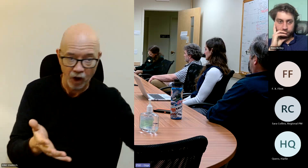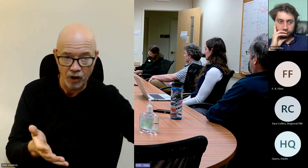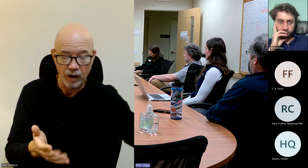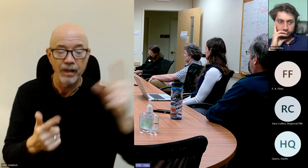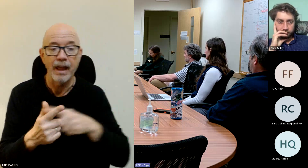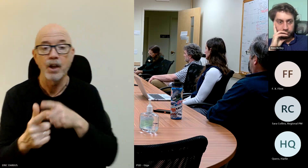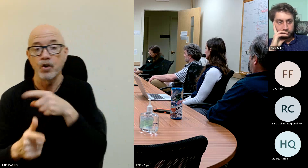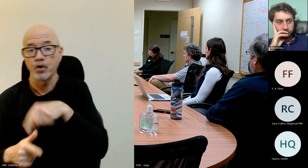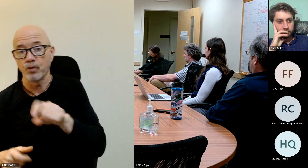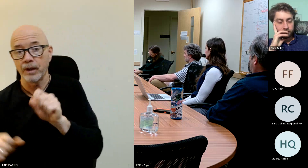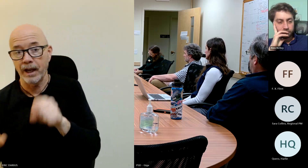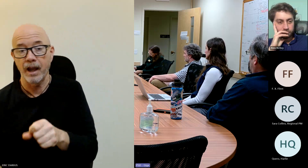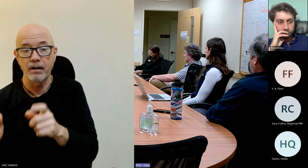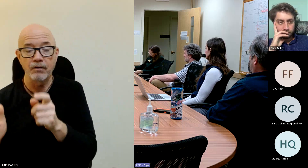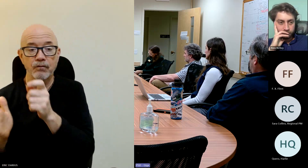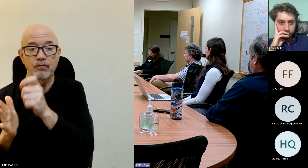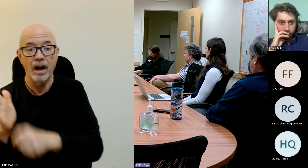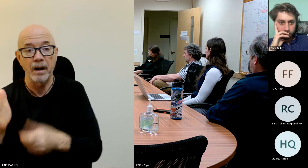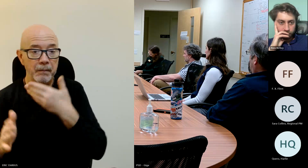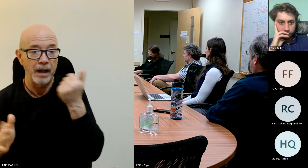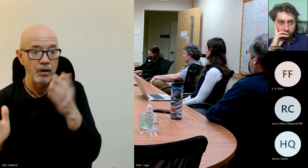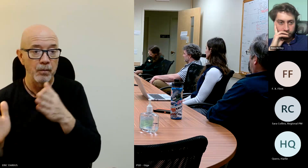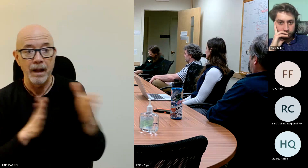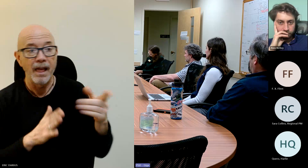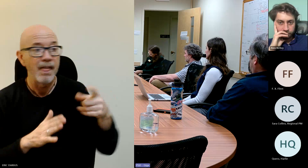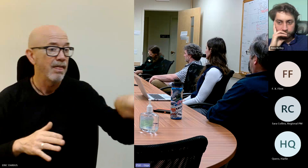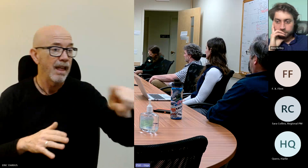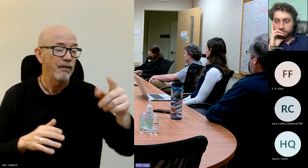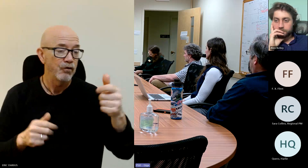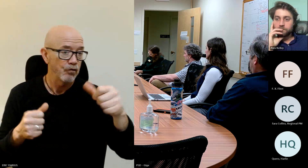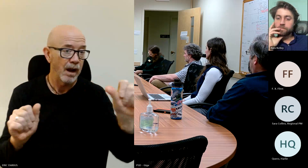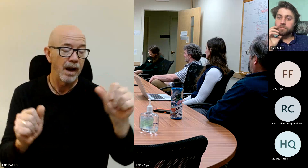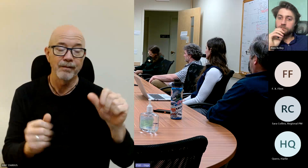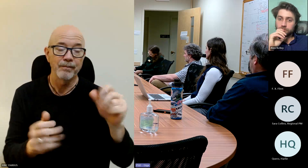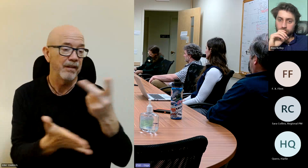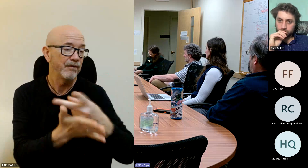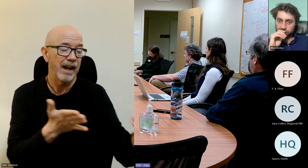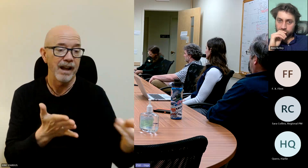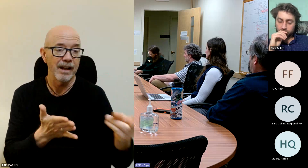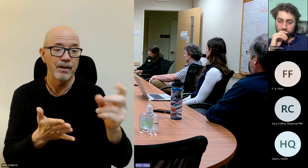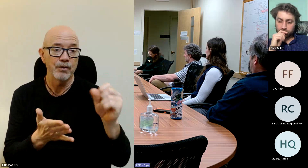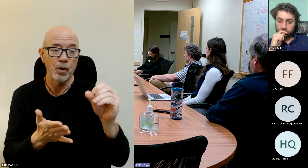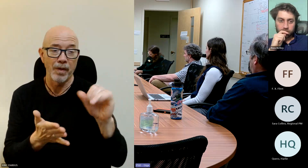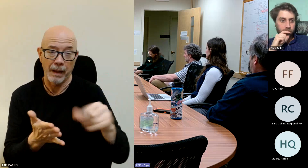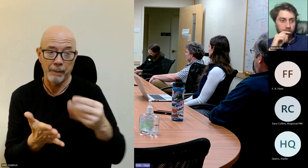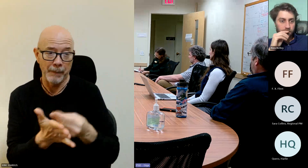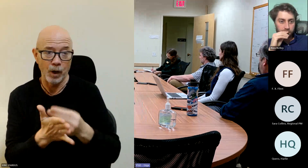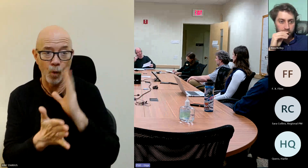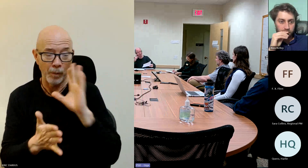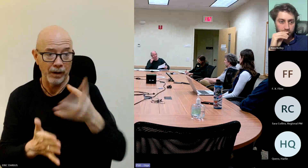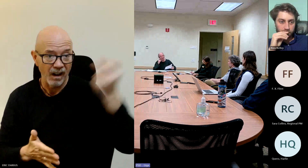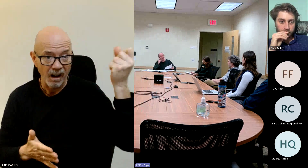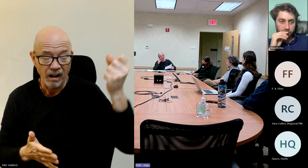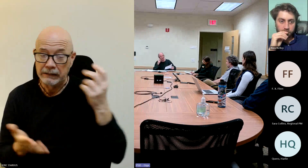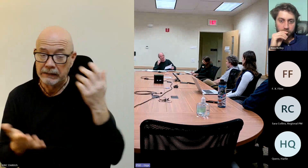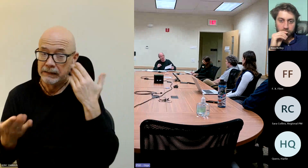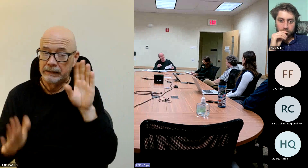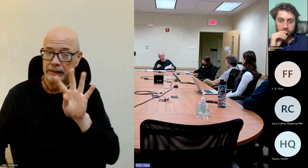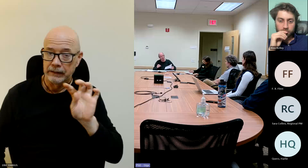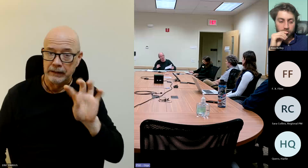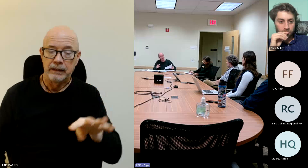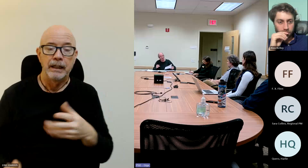that they can't do it. So the senator brought up the issue of the failure of AT&T